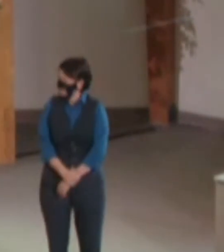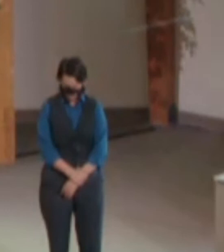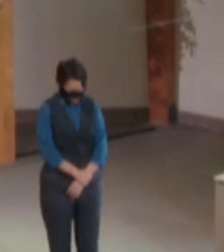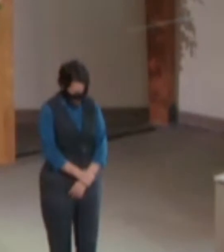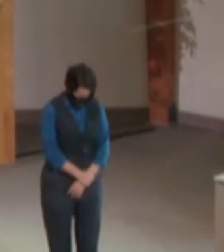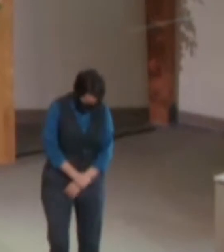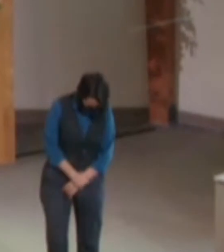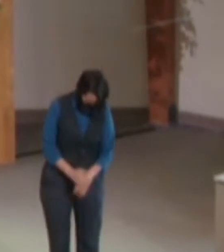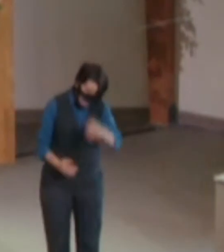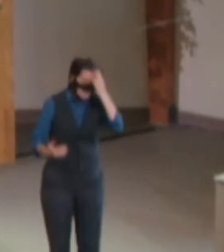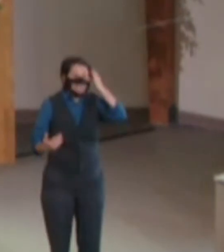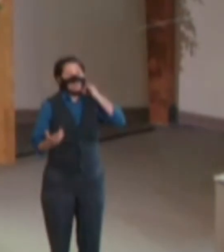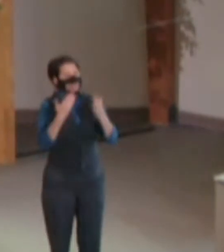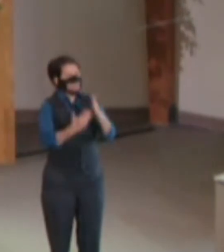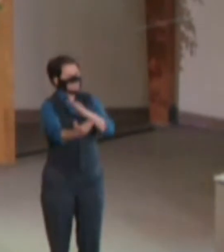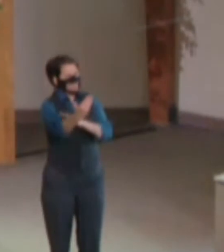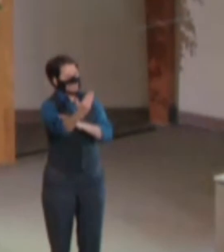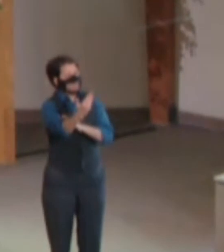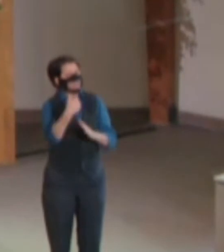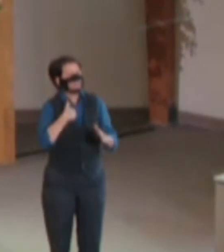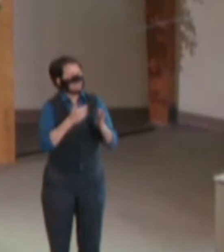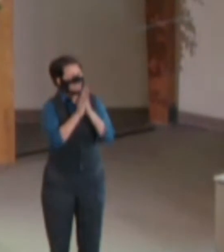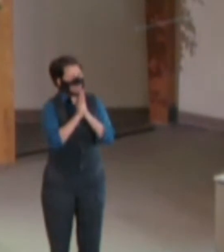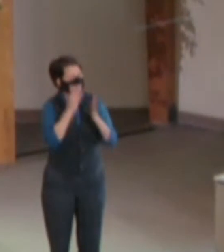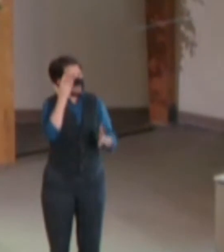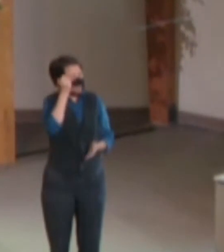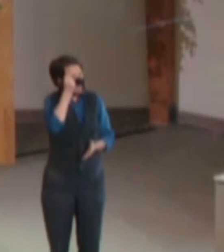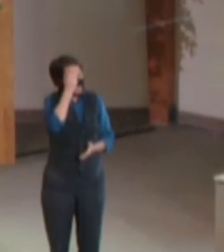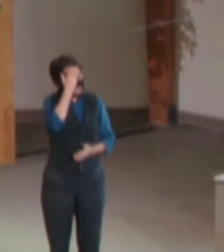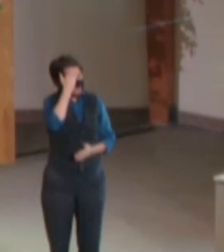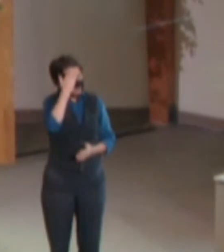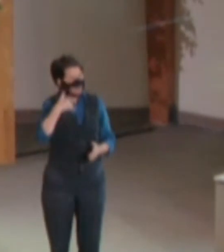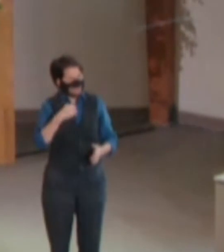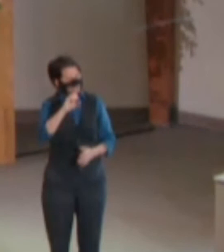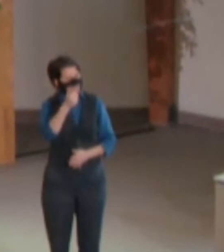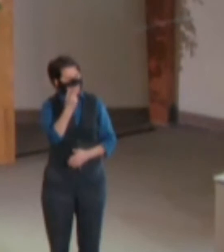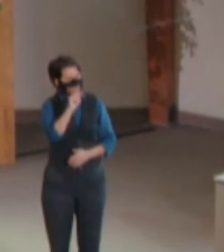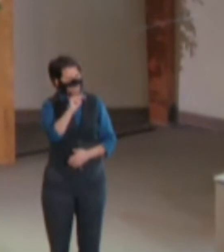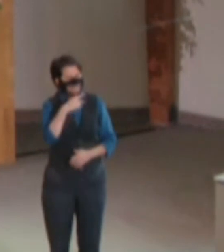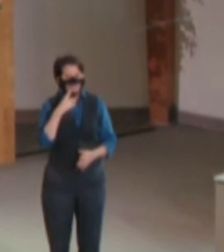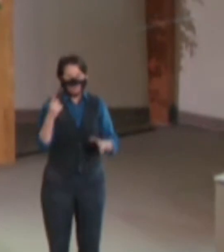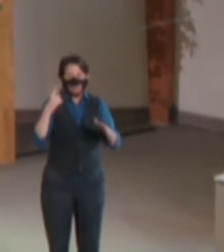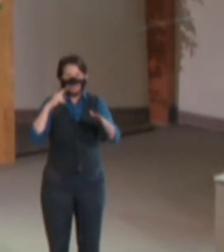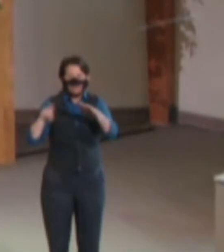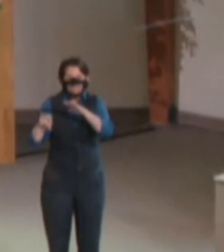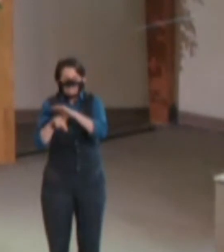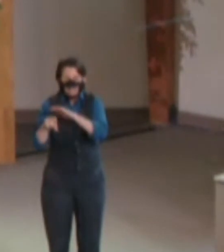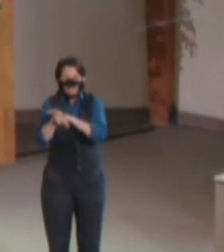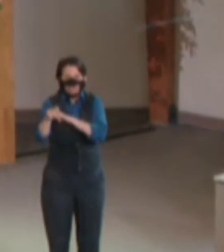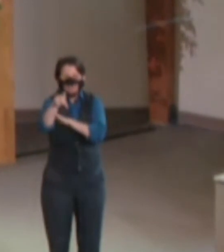So I said this morning in prayer that I'm holding the knowing that Susan is going on these adventures,